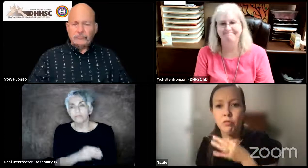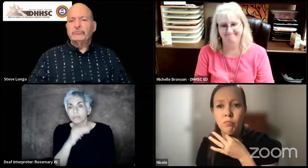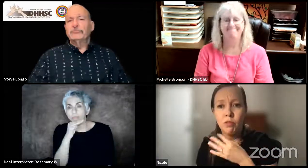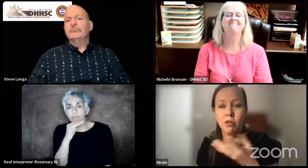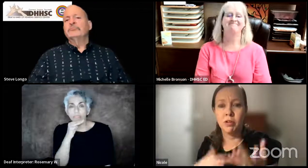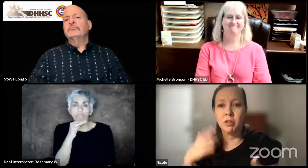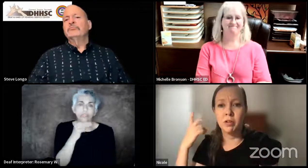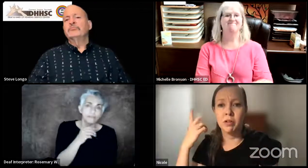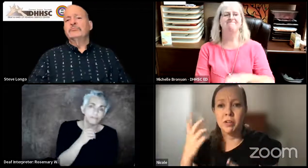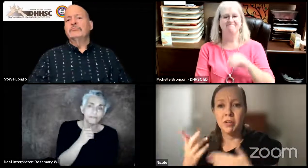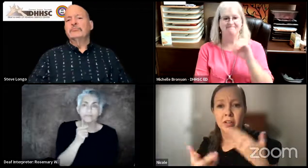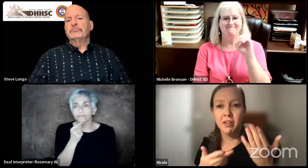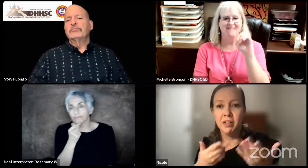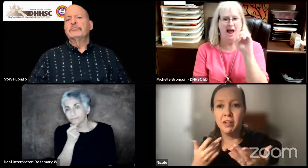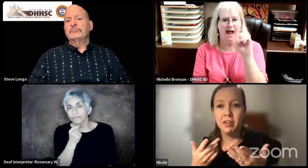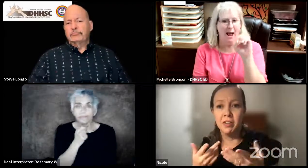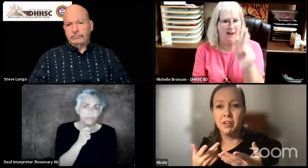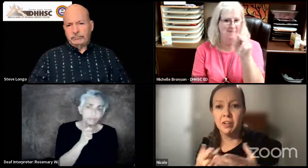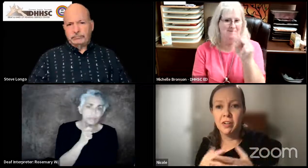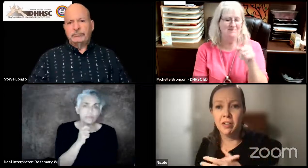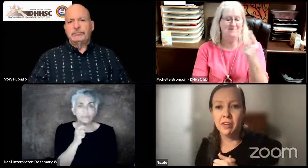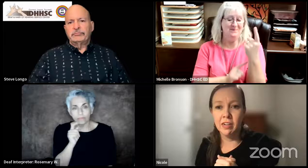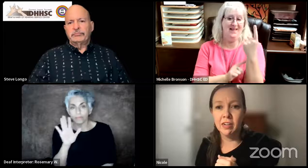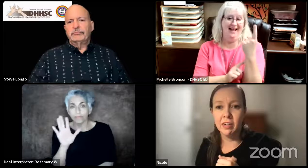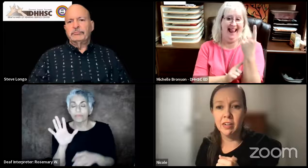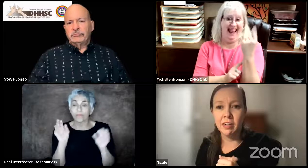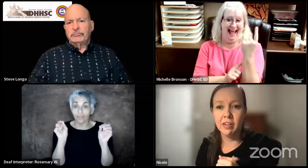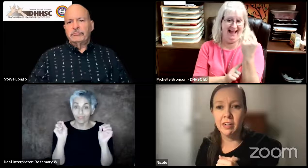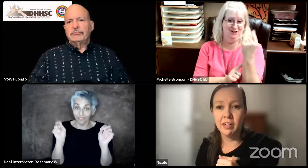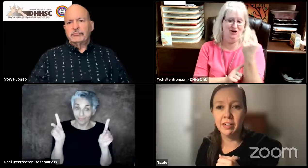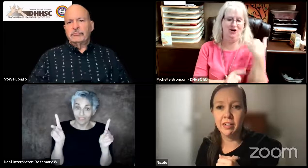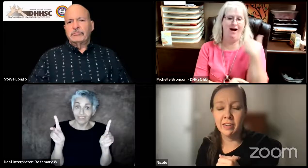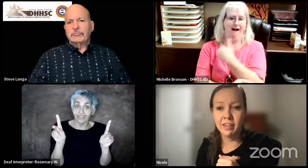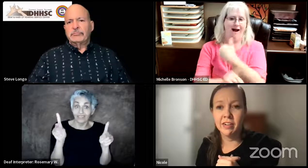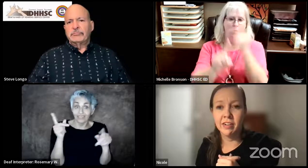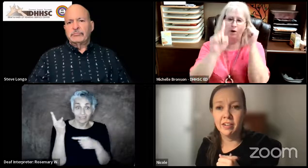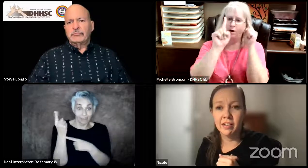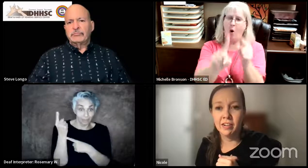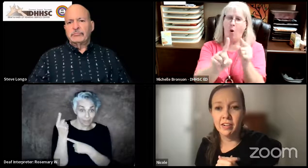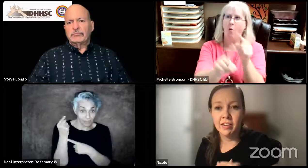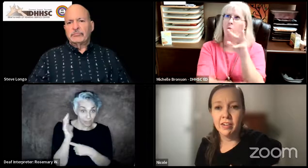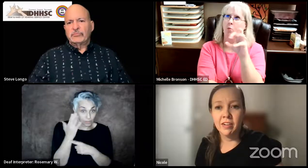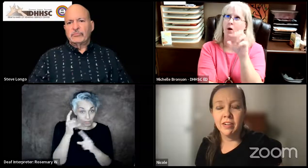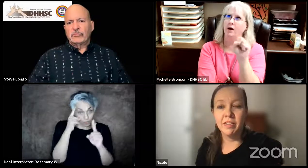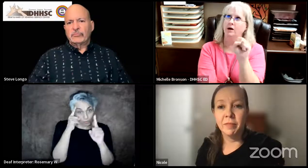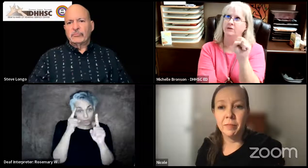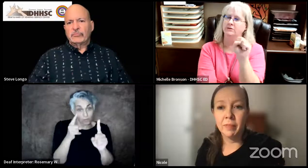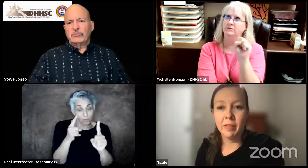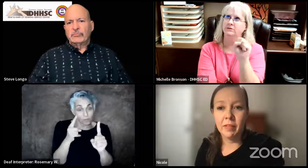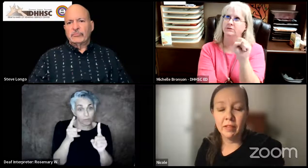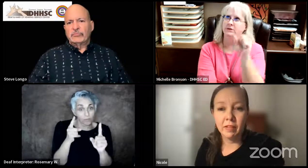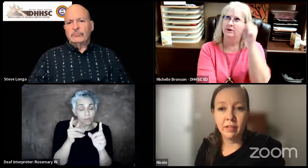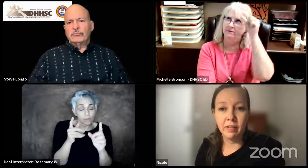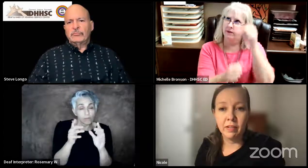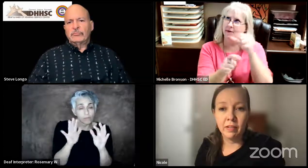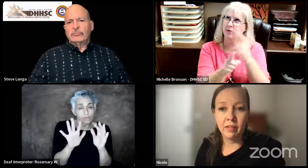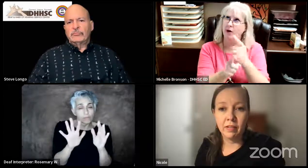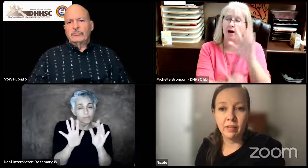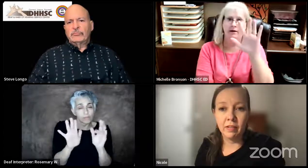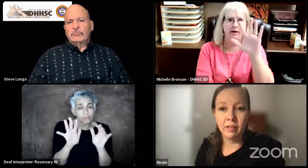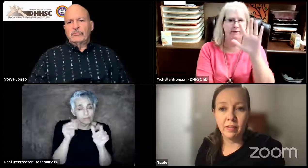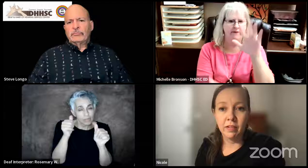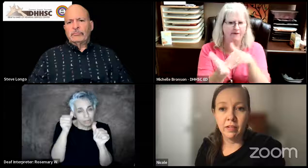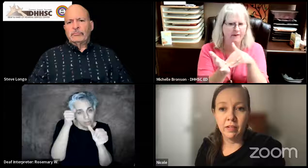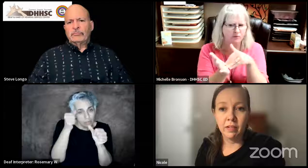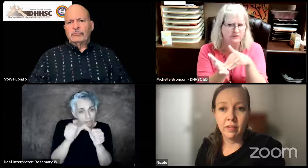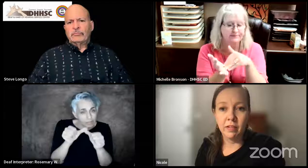to help the kitchen ceiling, and what is your goal in terms of the amount you'd like to fundraise?